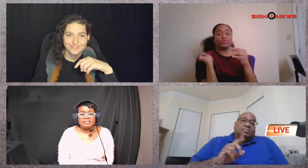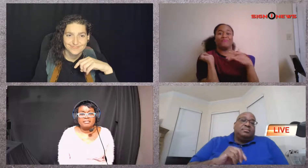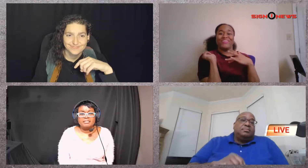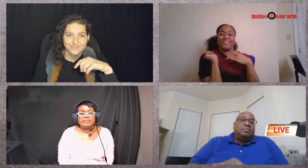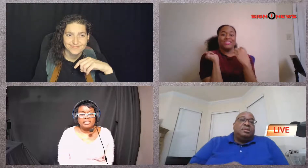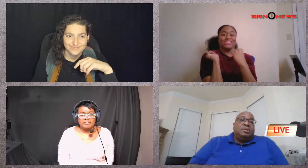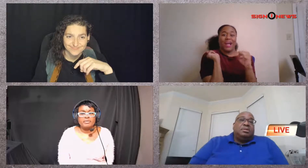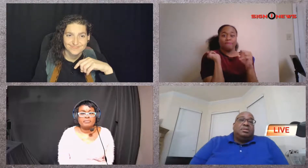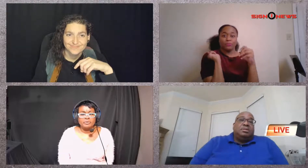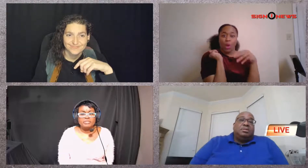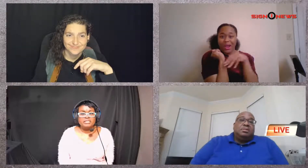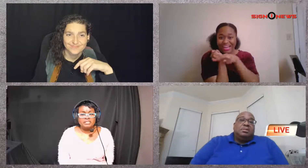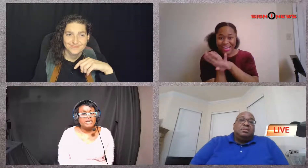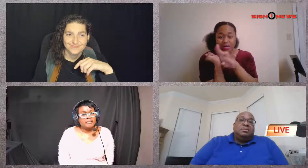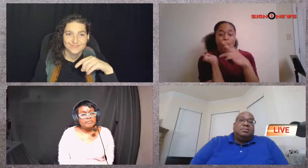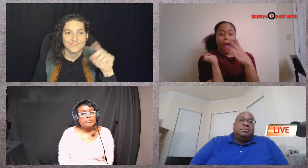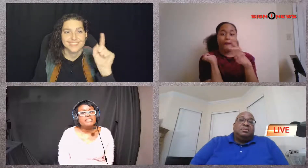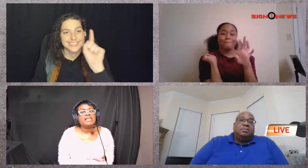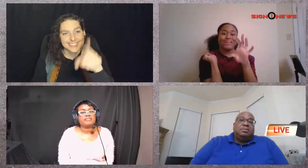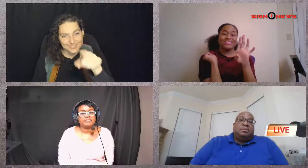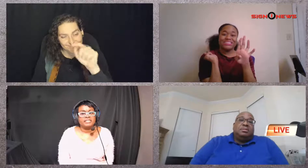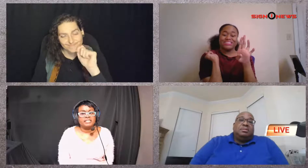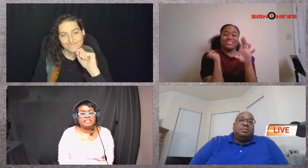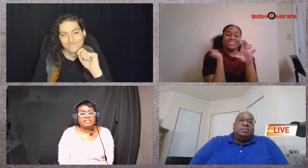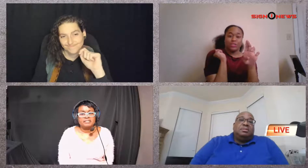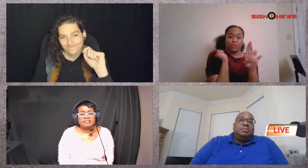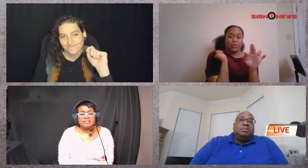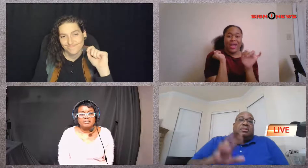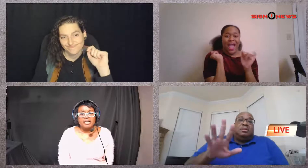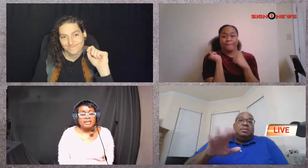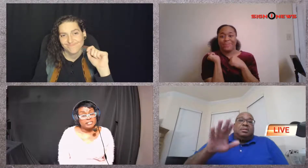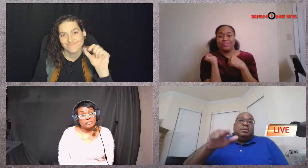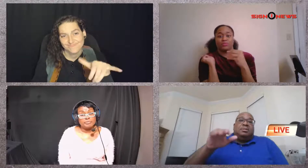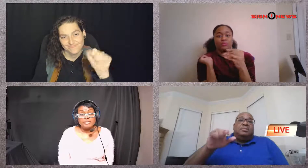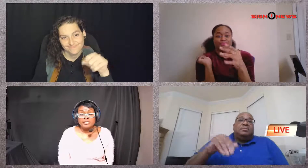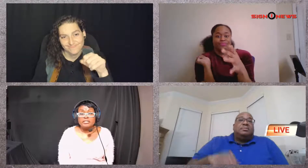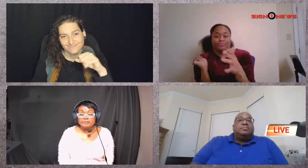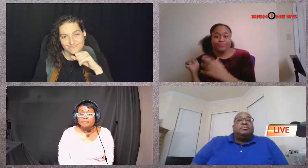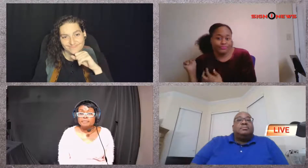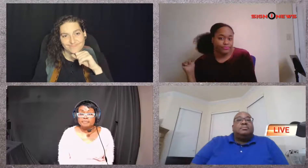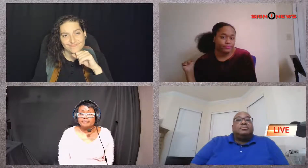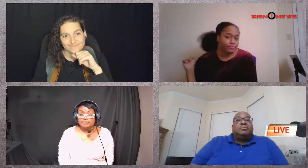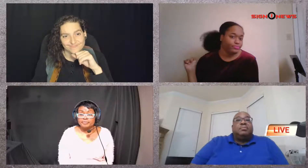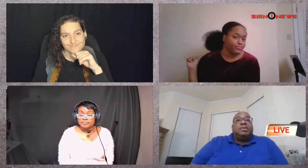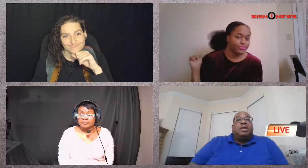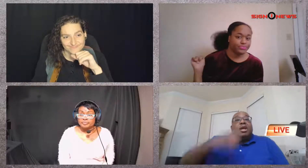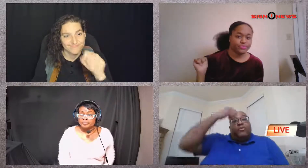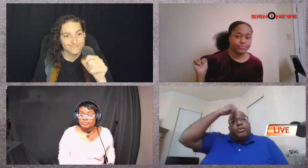that for deaf people so they can feel safe at an HHBCU.